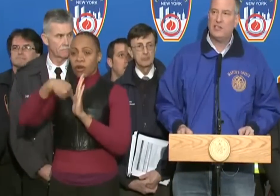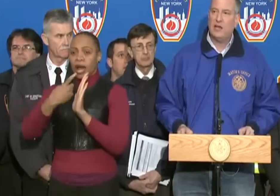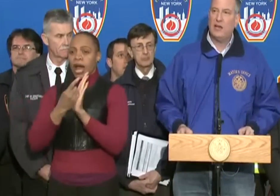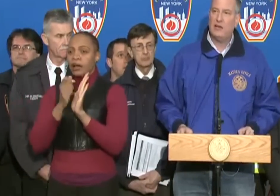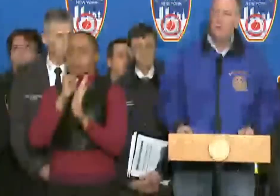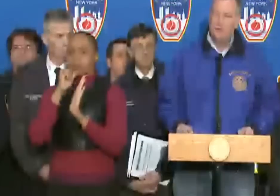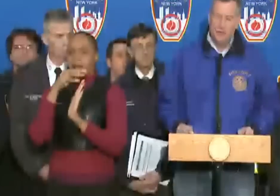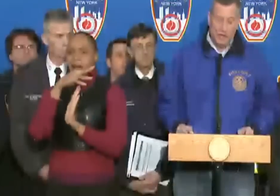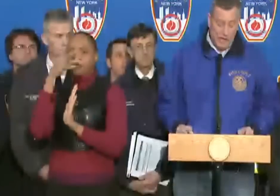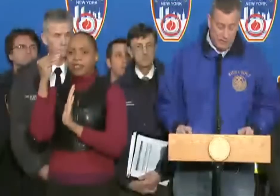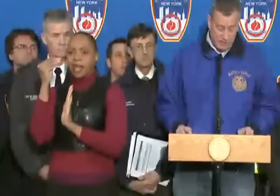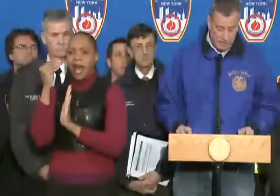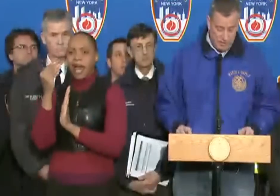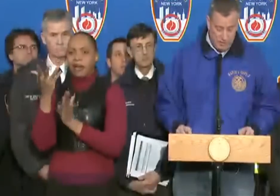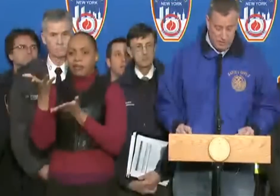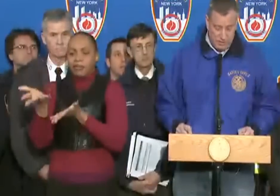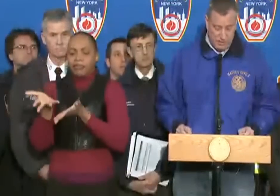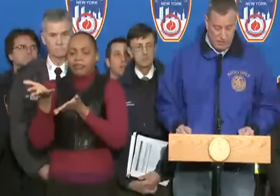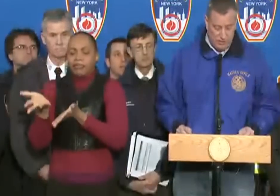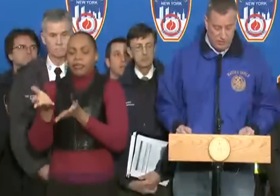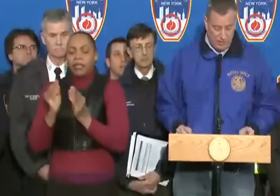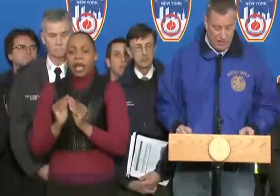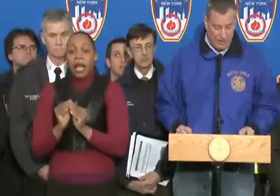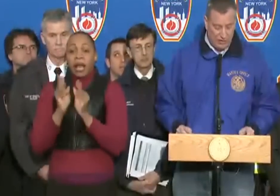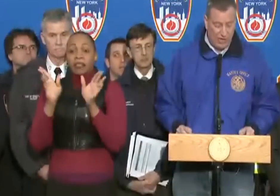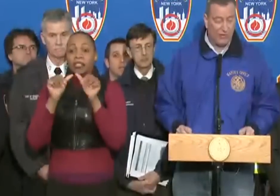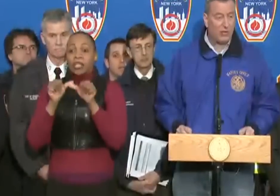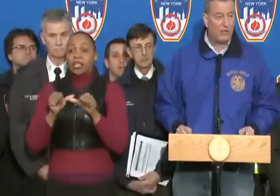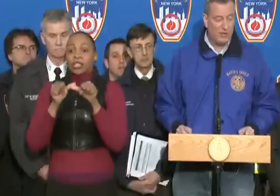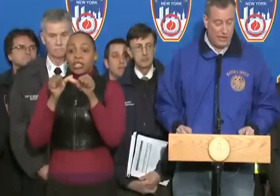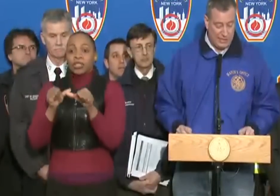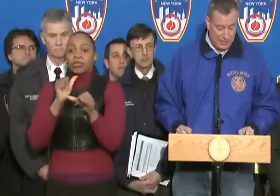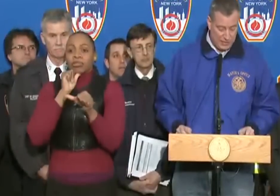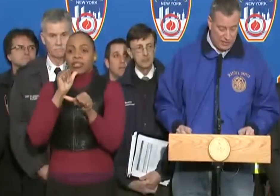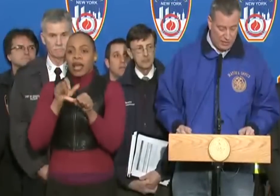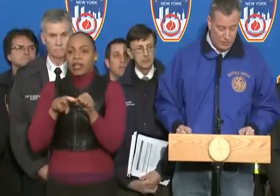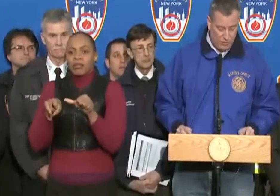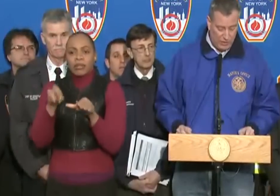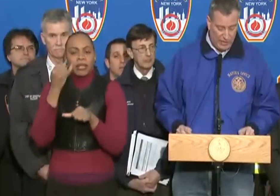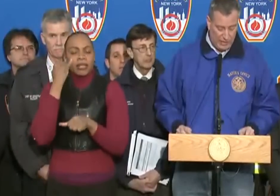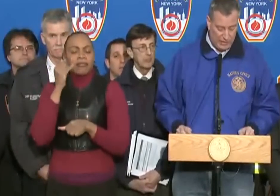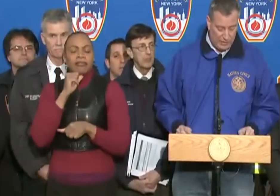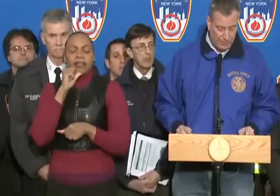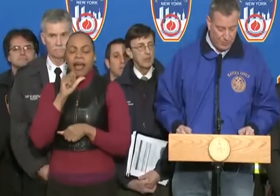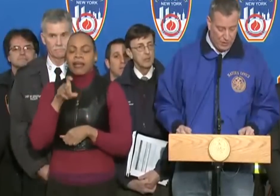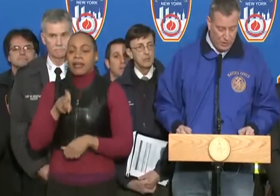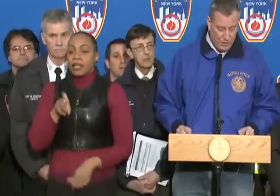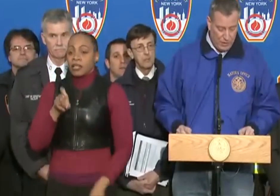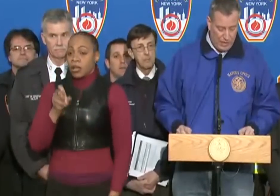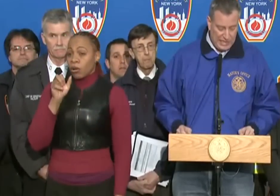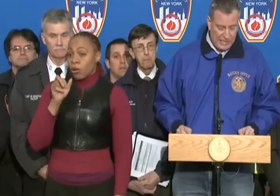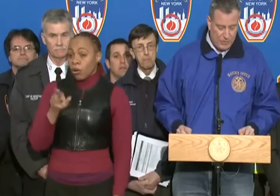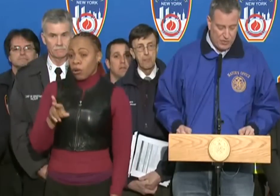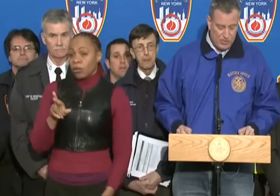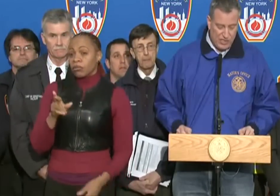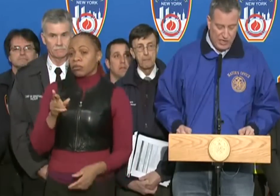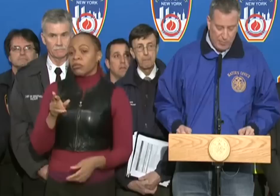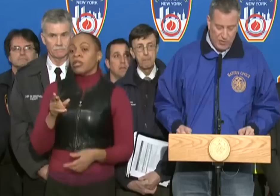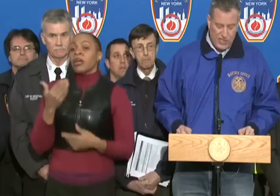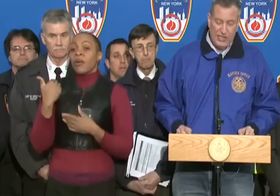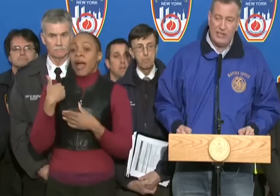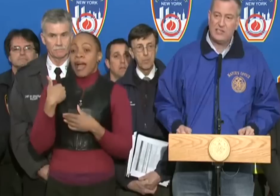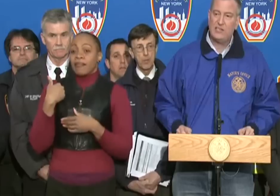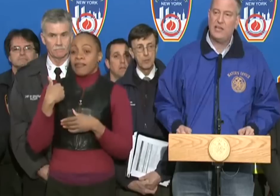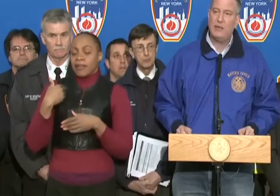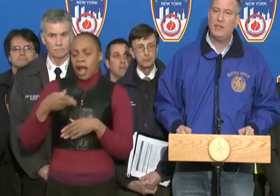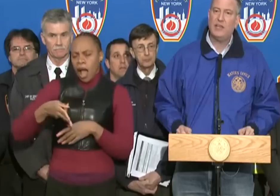much time outside, obviously continue to not travel if not necessary. We're looking at high temperatures in the